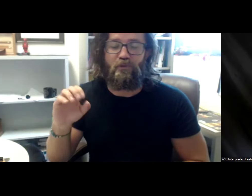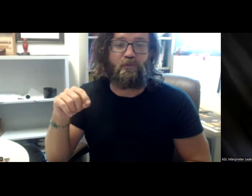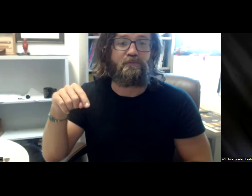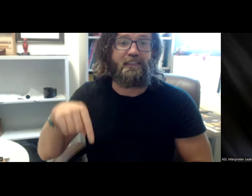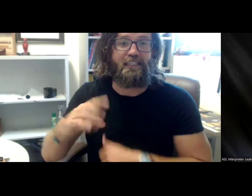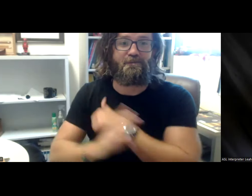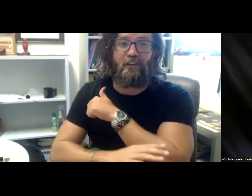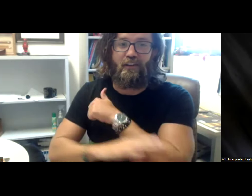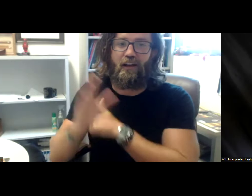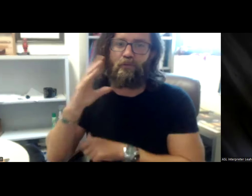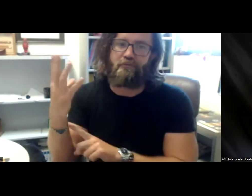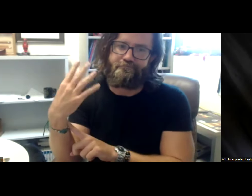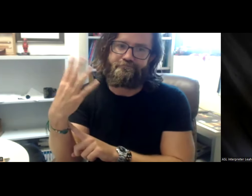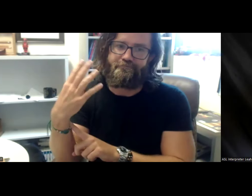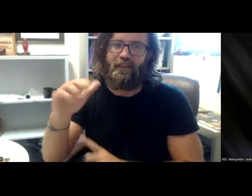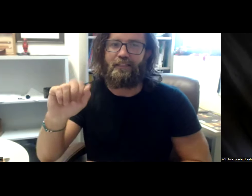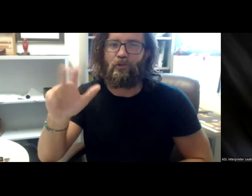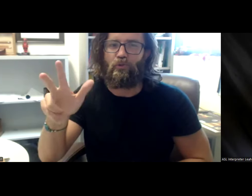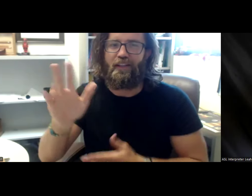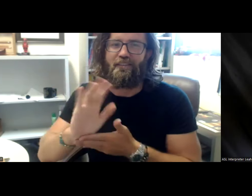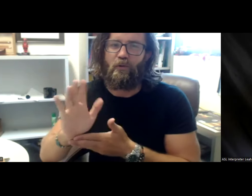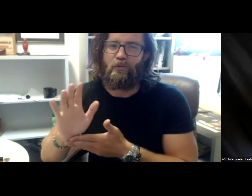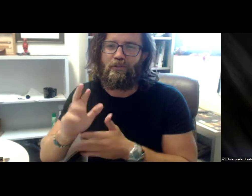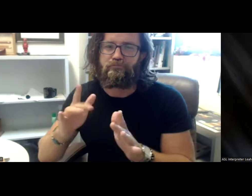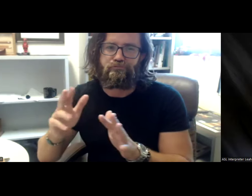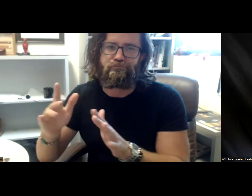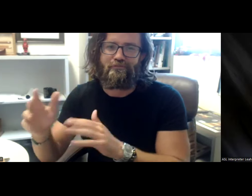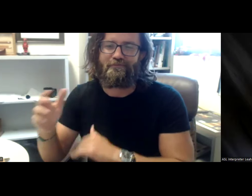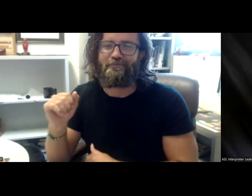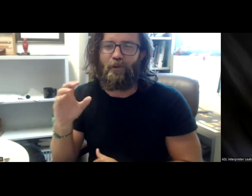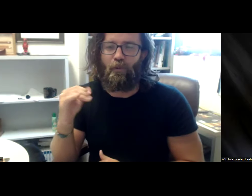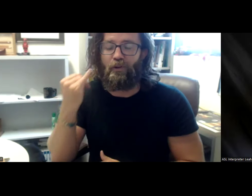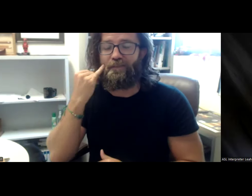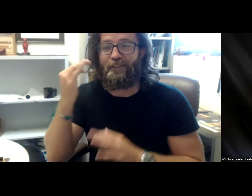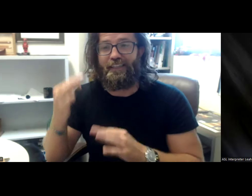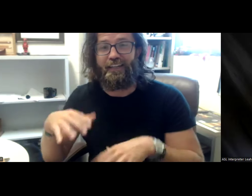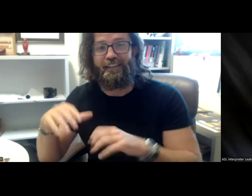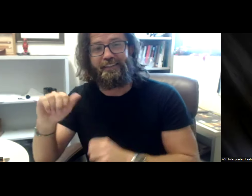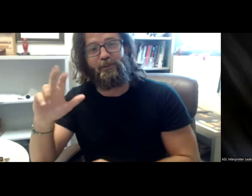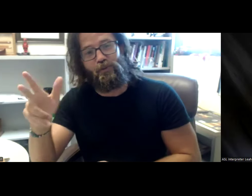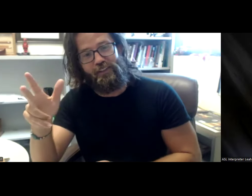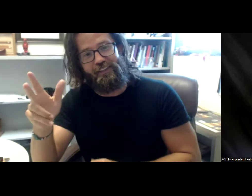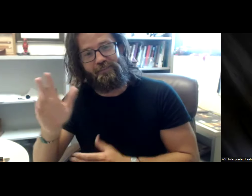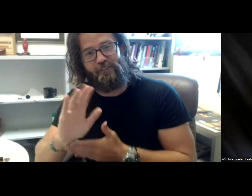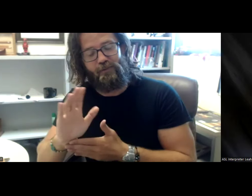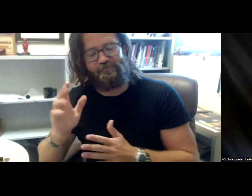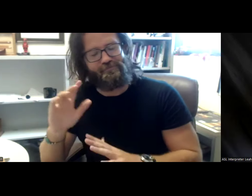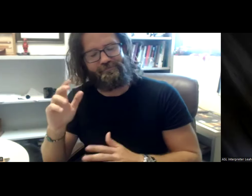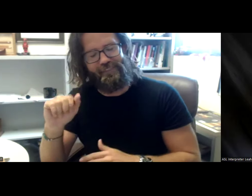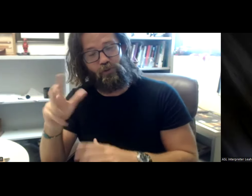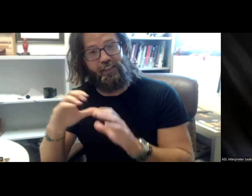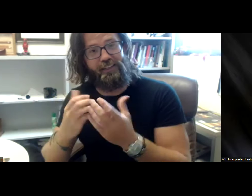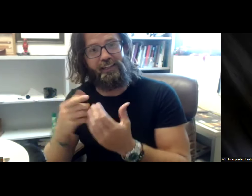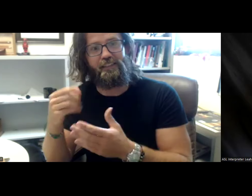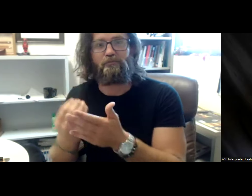over time. So this fall, I'm going to record some ASL 3 videos. If you